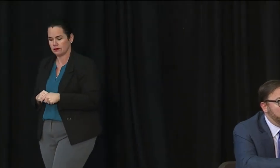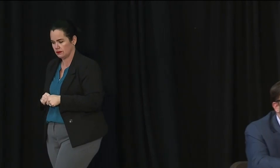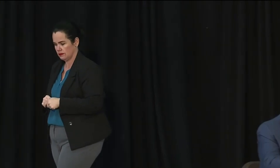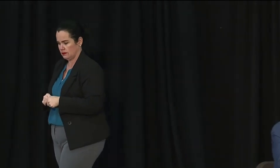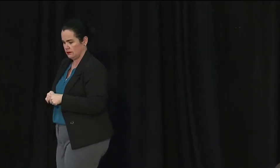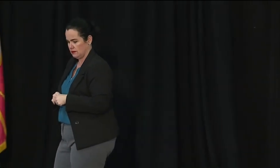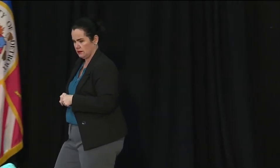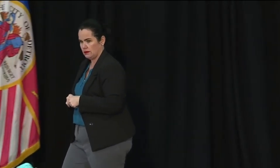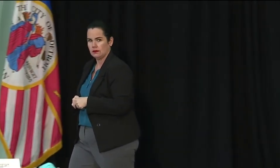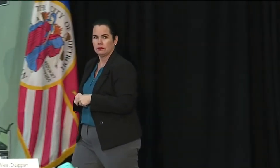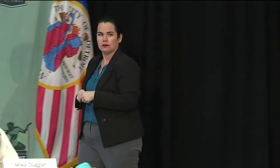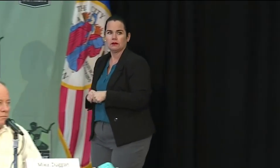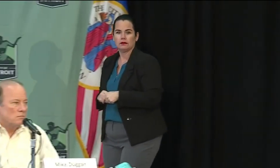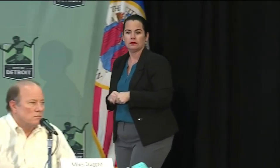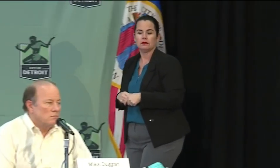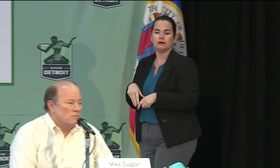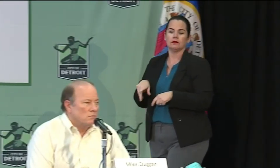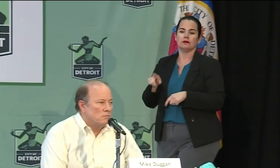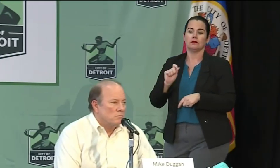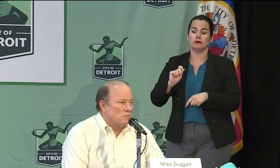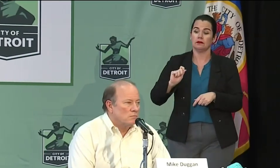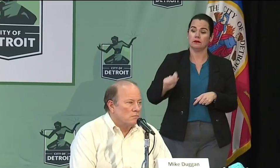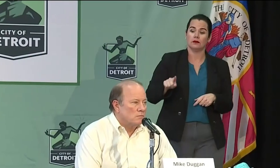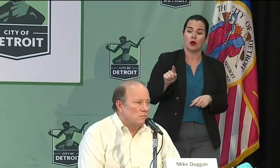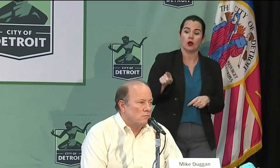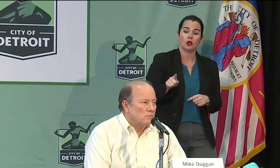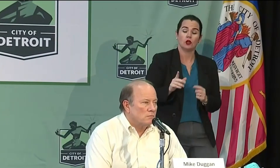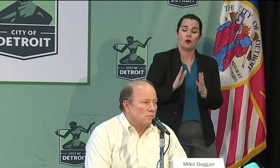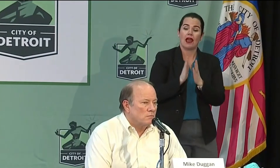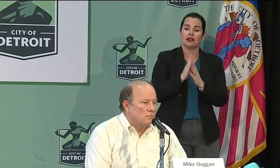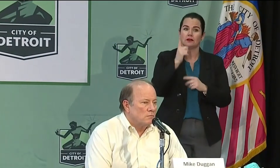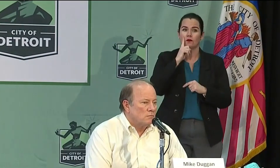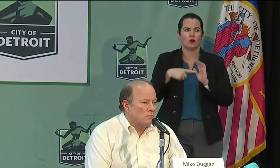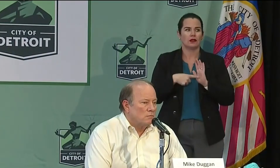you recommending that the other city agencies